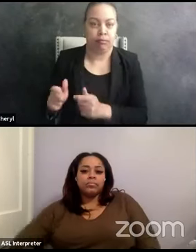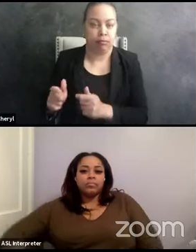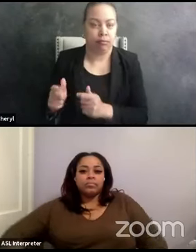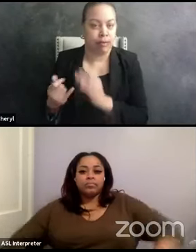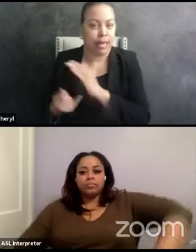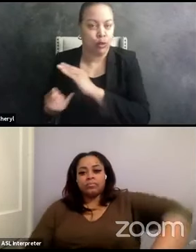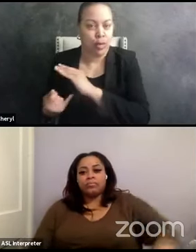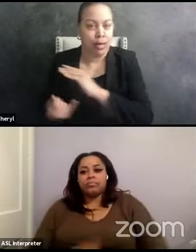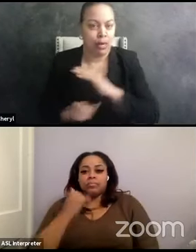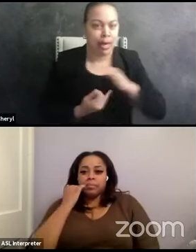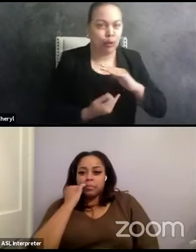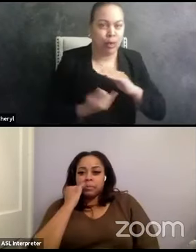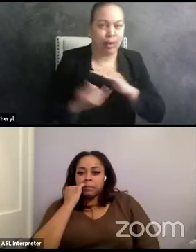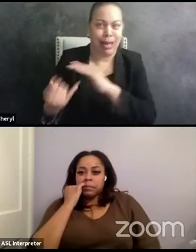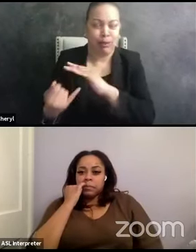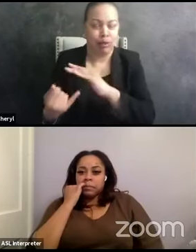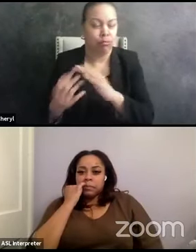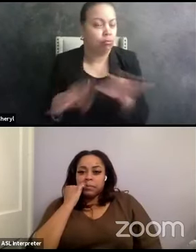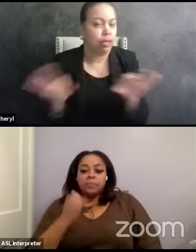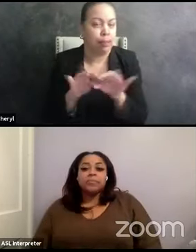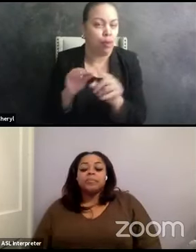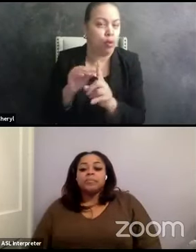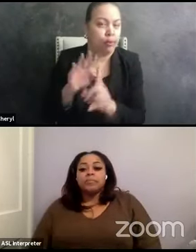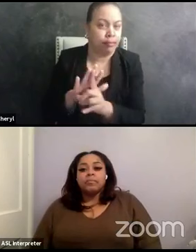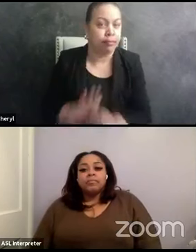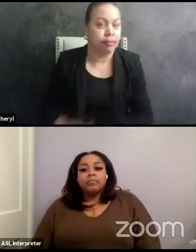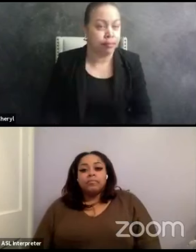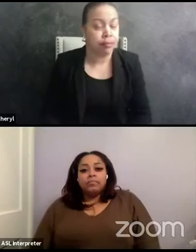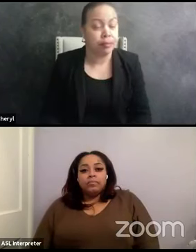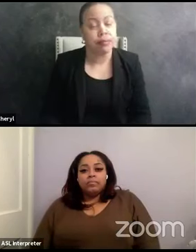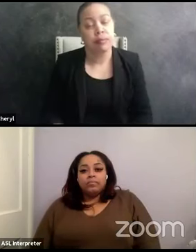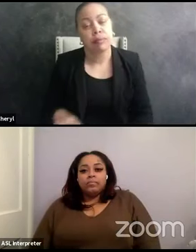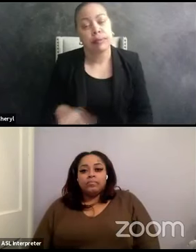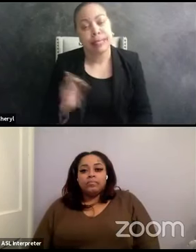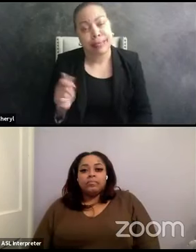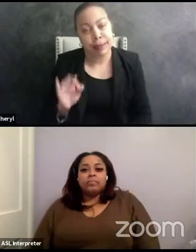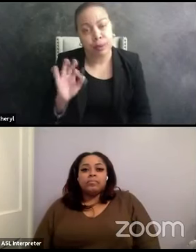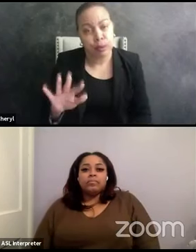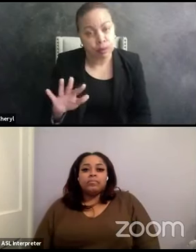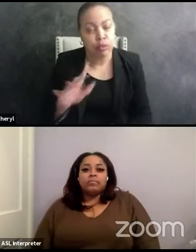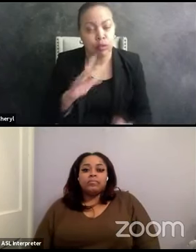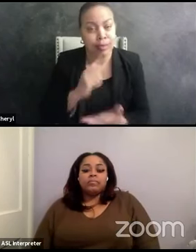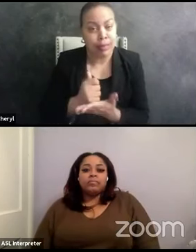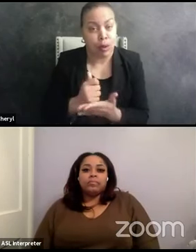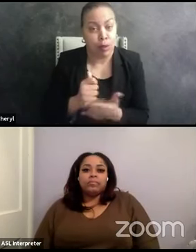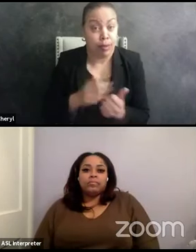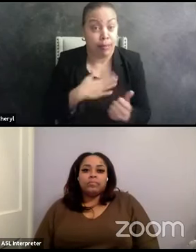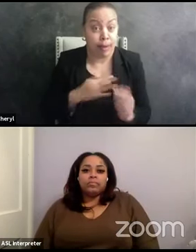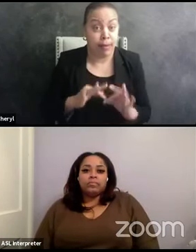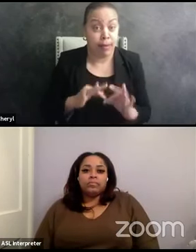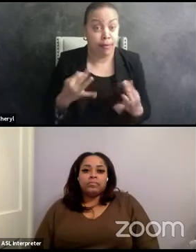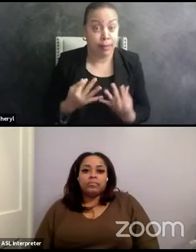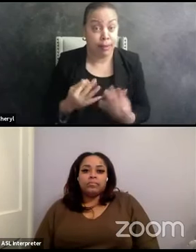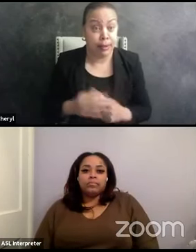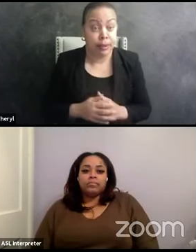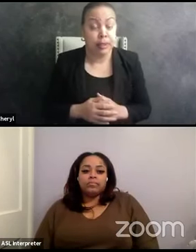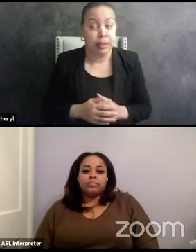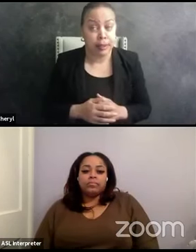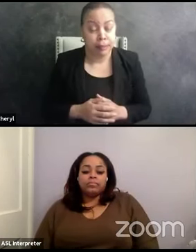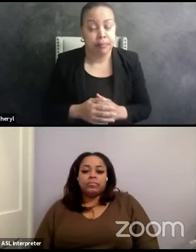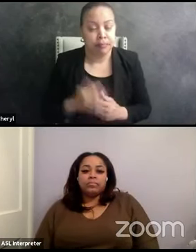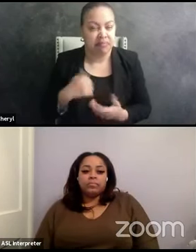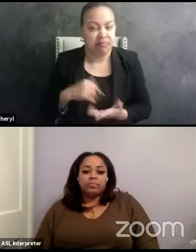than ever. I think that's so vital. The other tip I give that's really helped in my house is I have